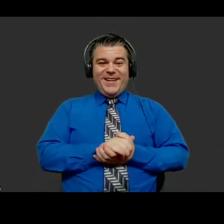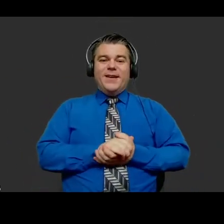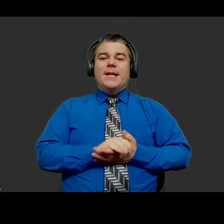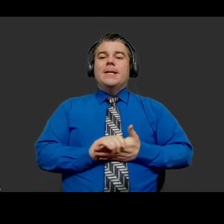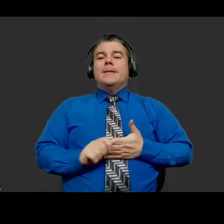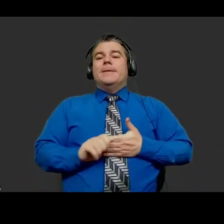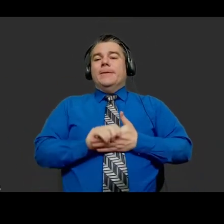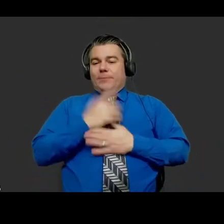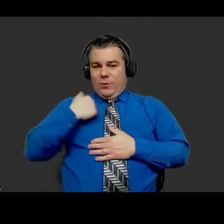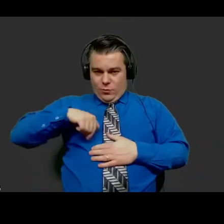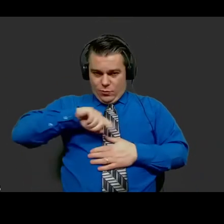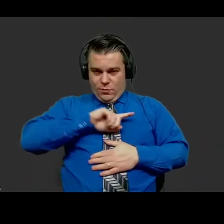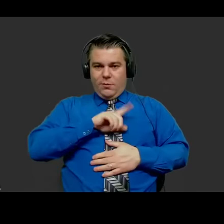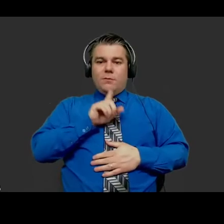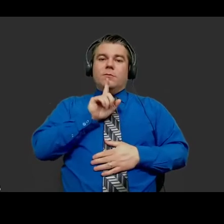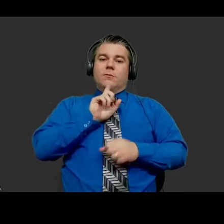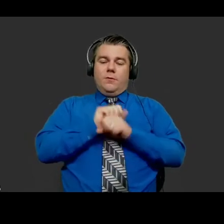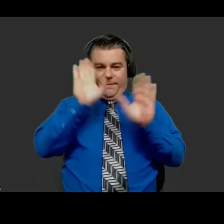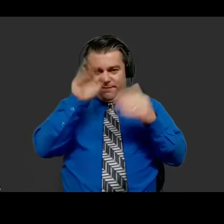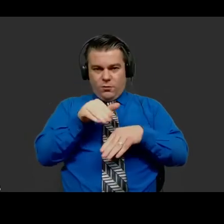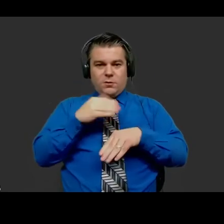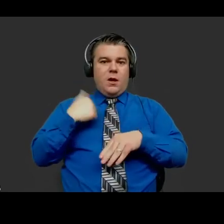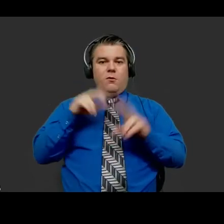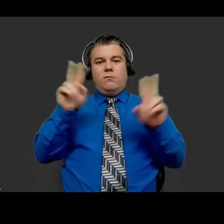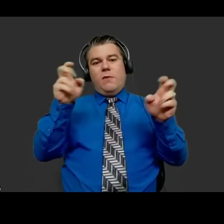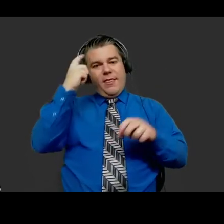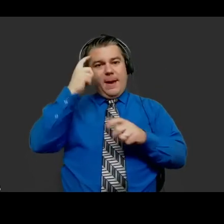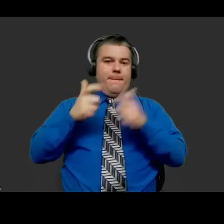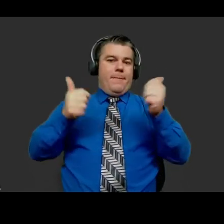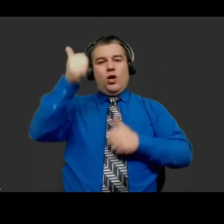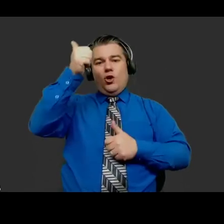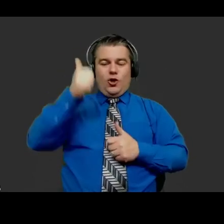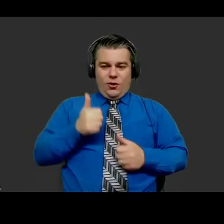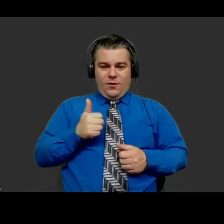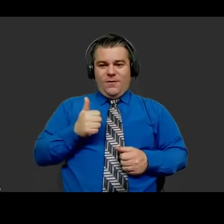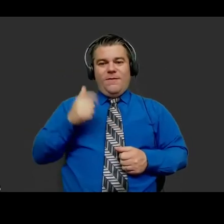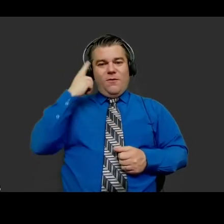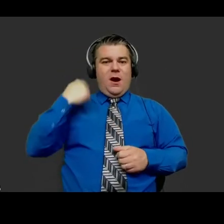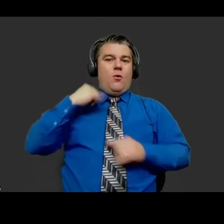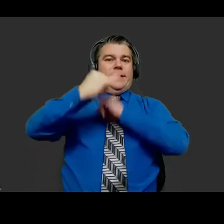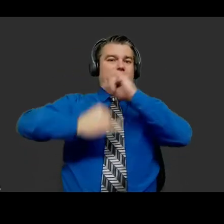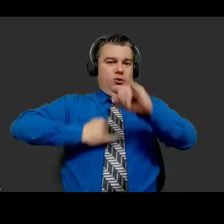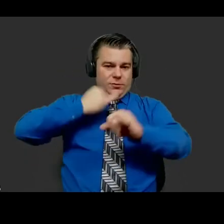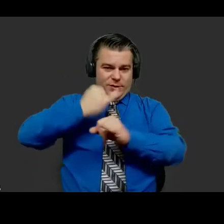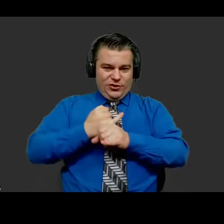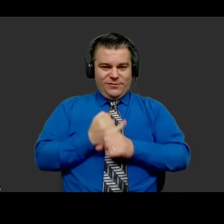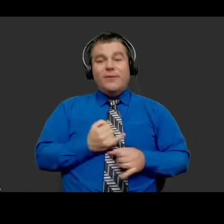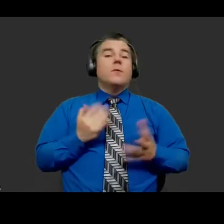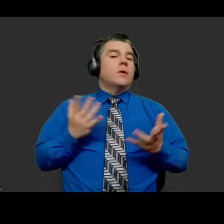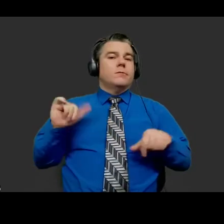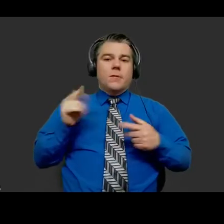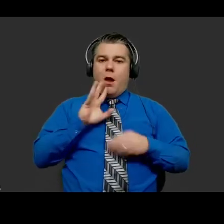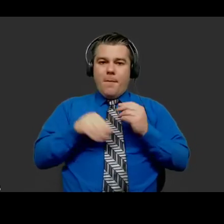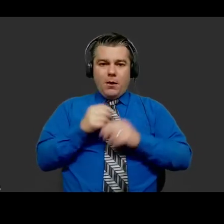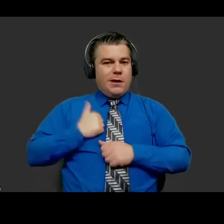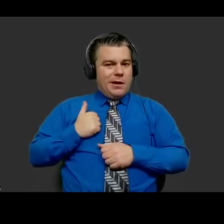are really focused in on our think bigger for our international. So also we've been talking about Canada a little bit, but